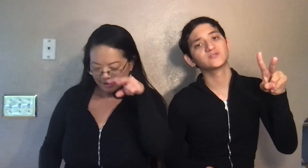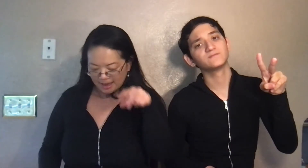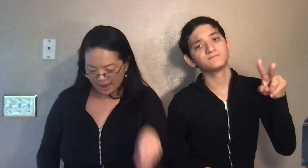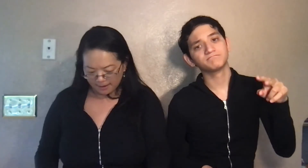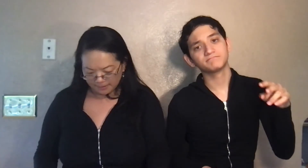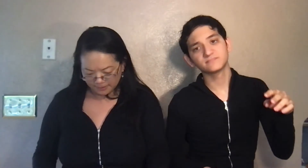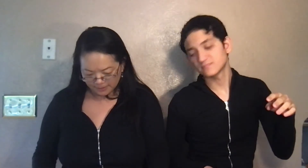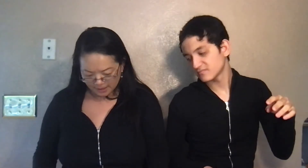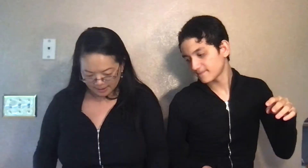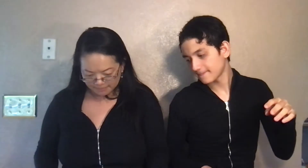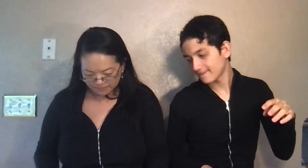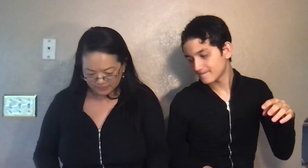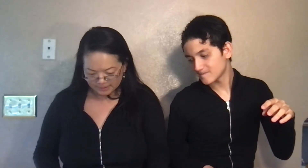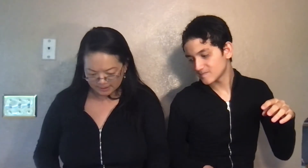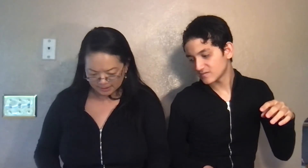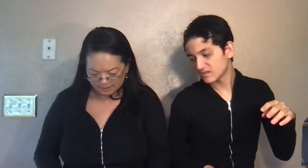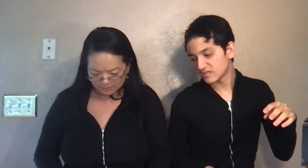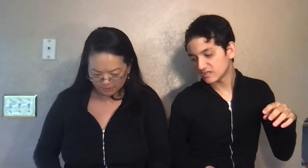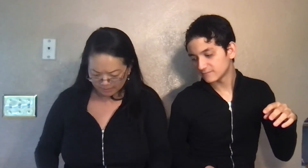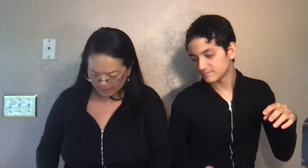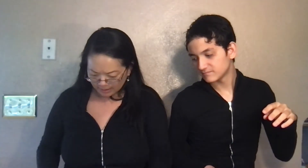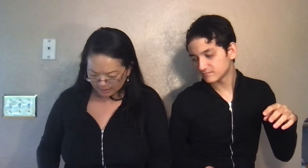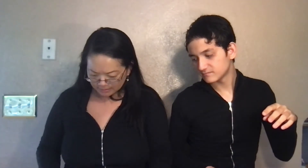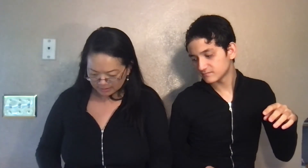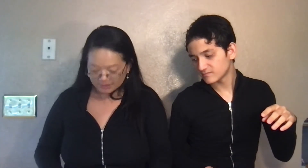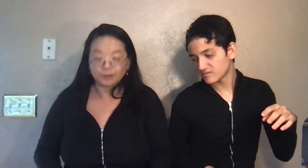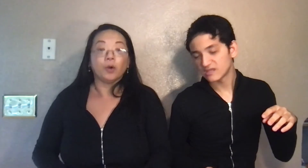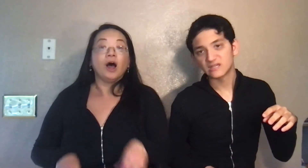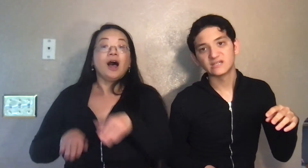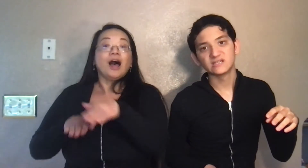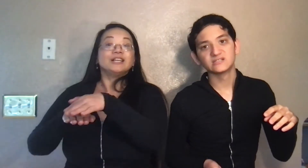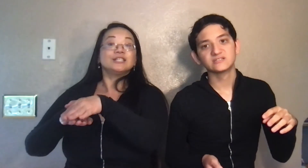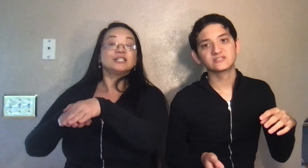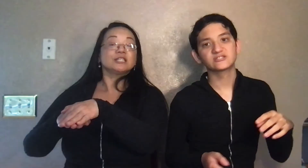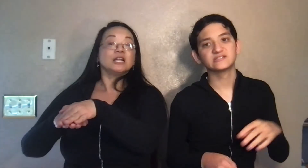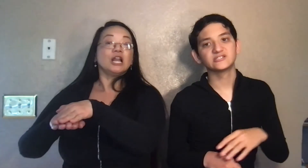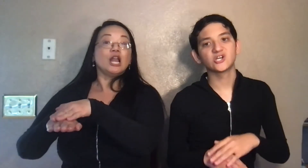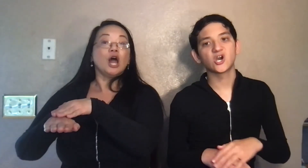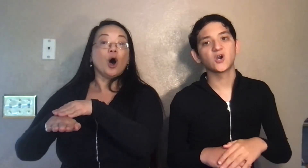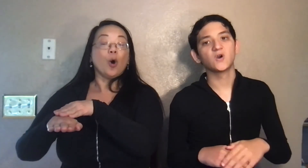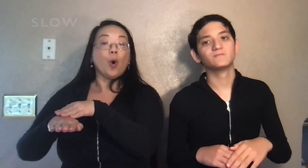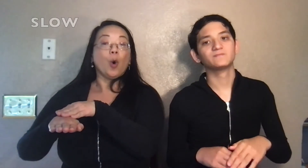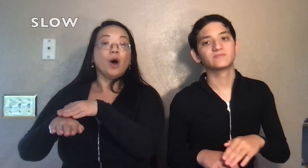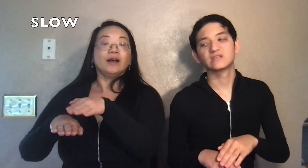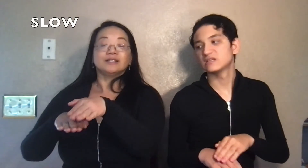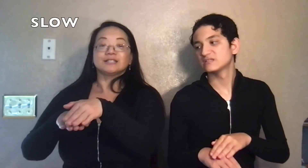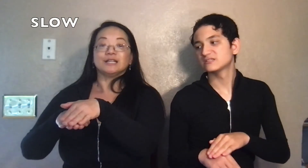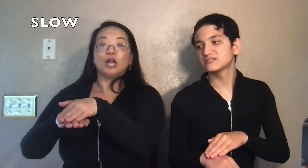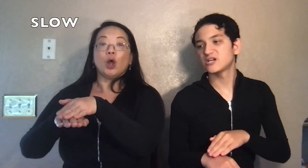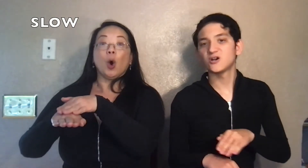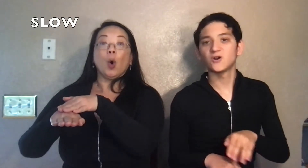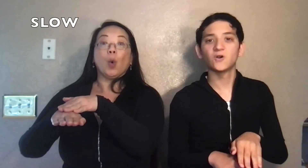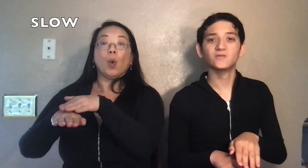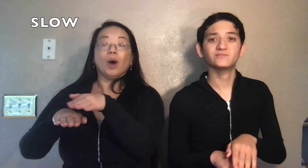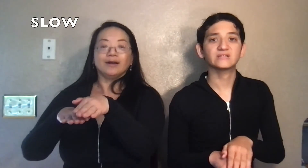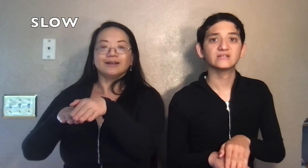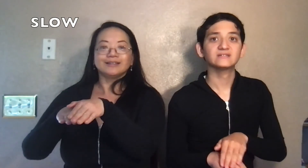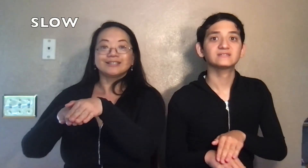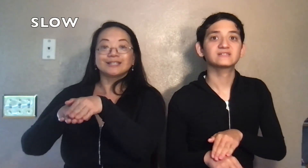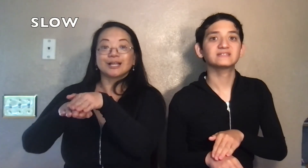Yeah. Okay. So next, where am I? I lost my space. Oh. Slow. Slow.